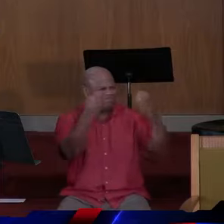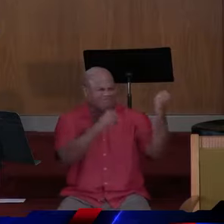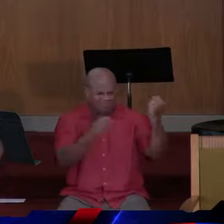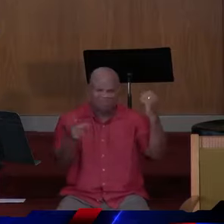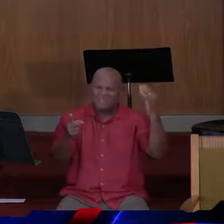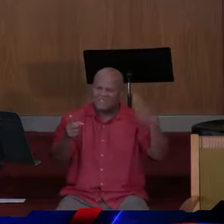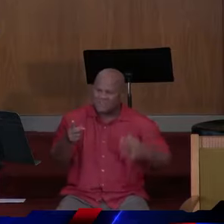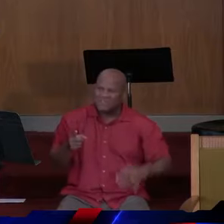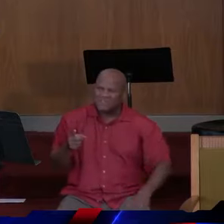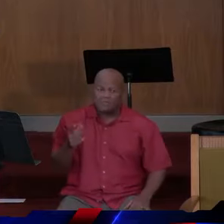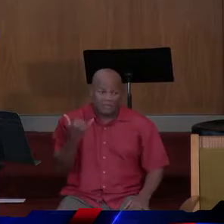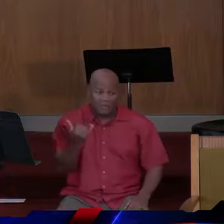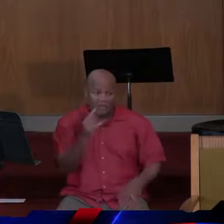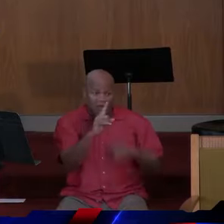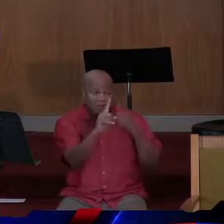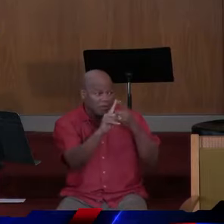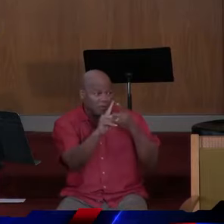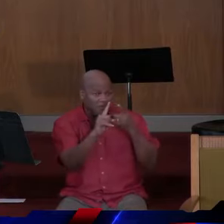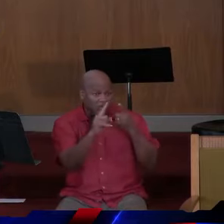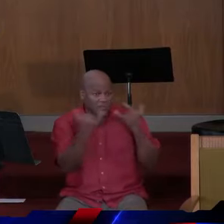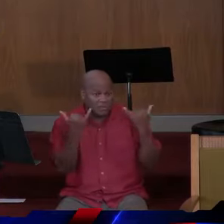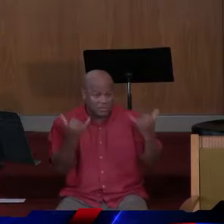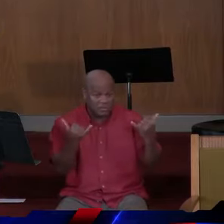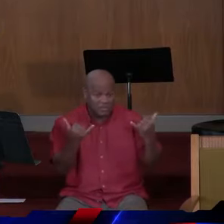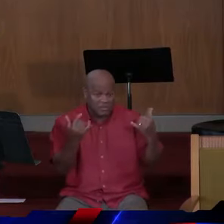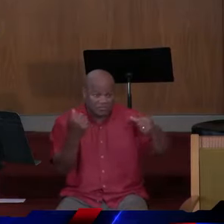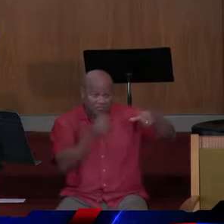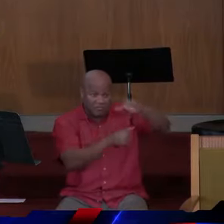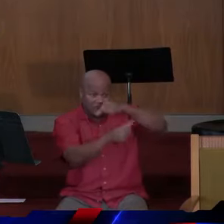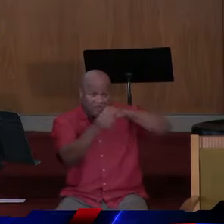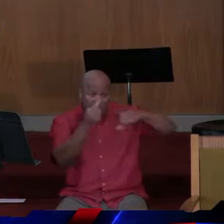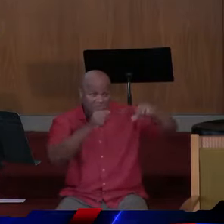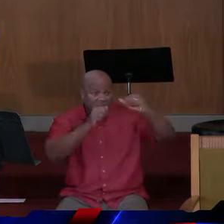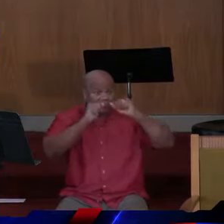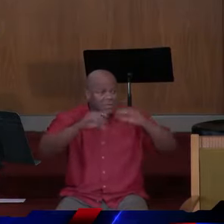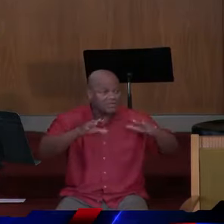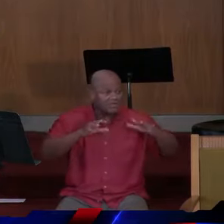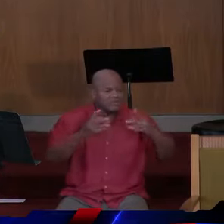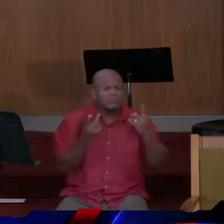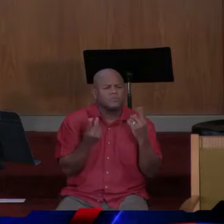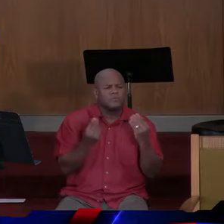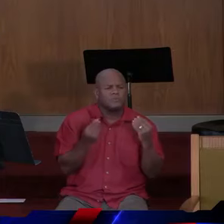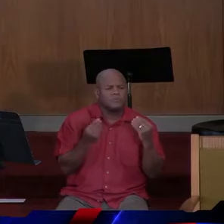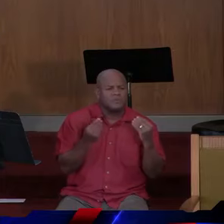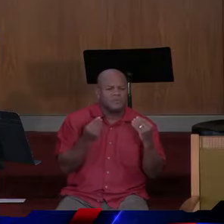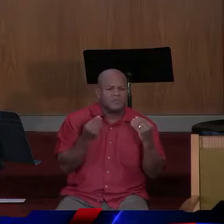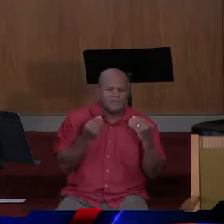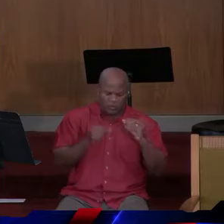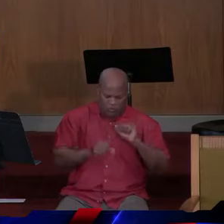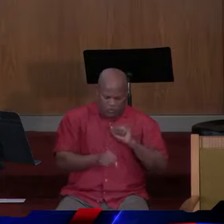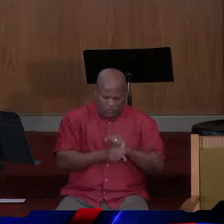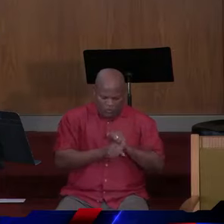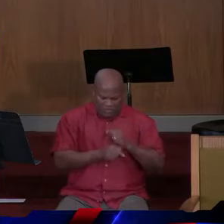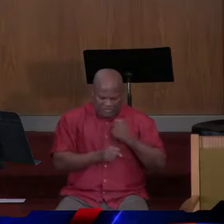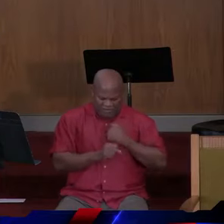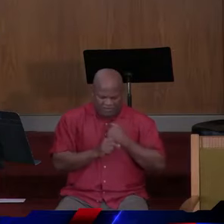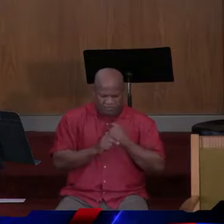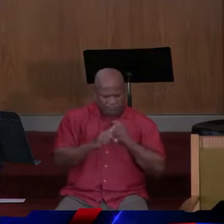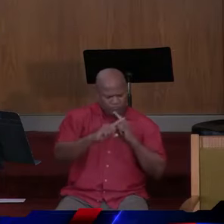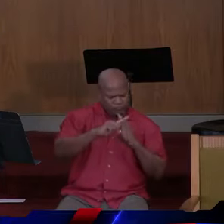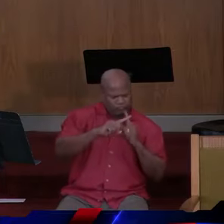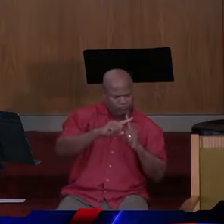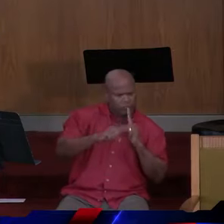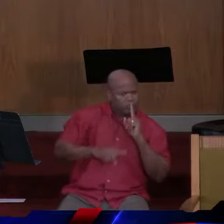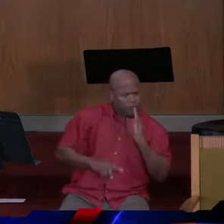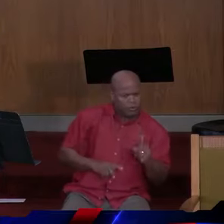Now, here it is, this blessed fellowship. We operate in the assurance of the